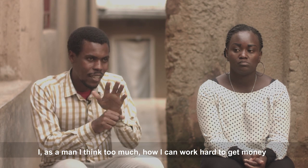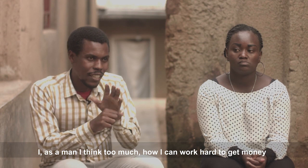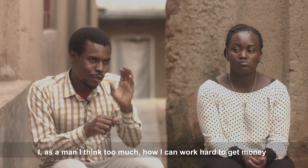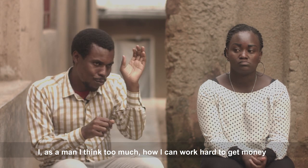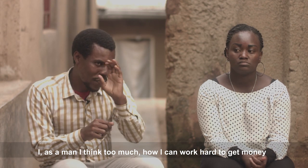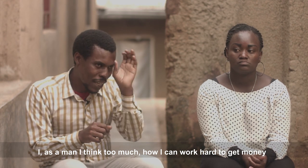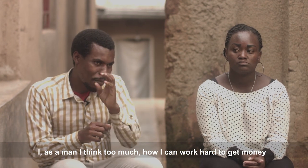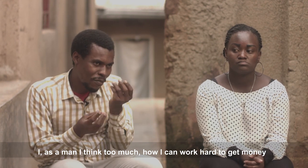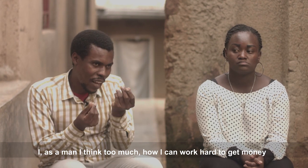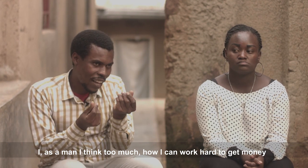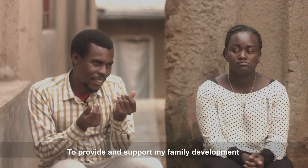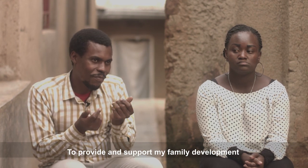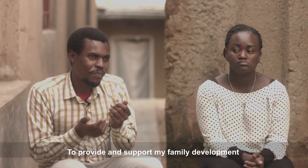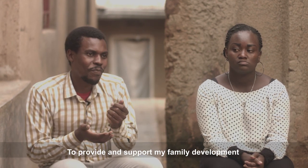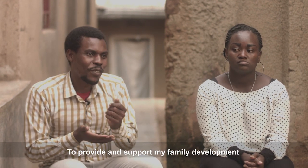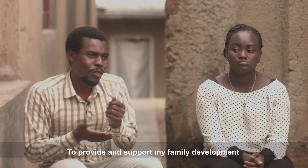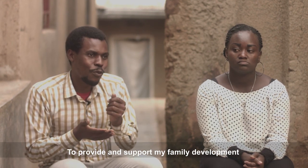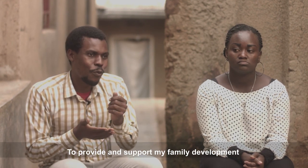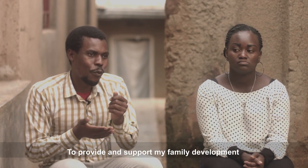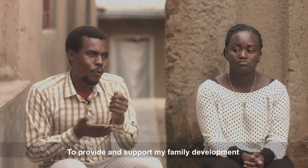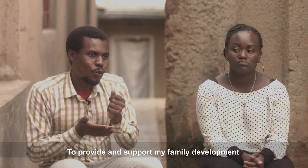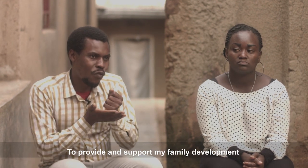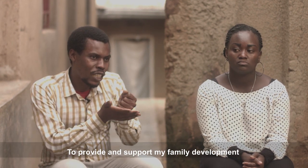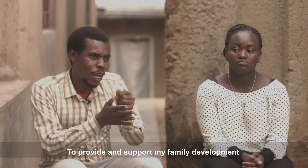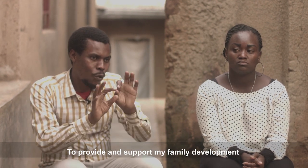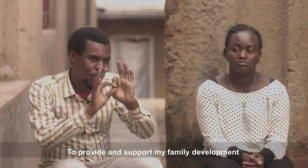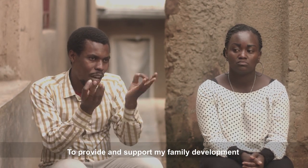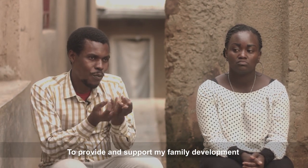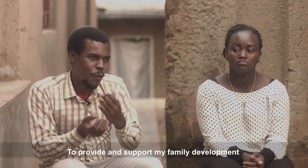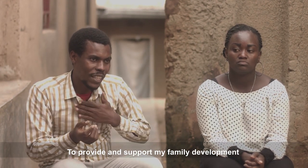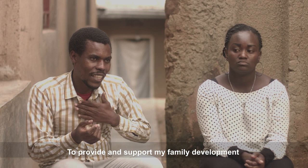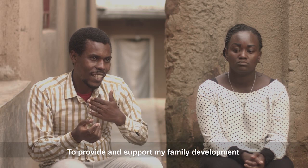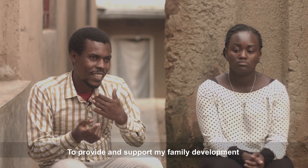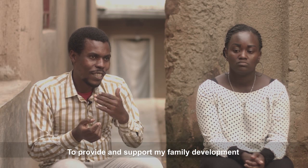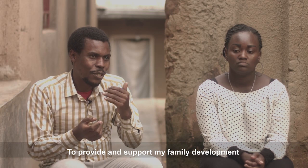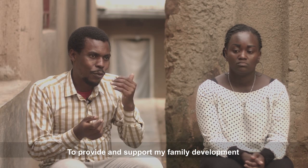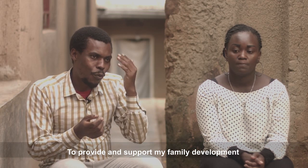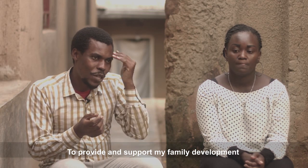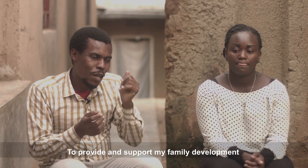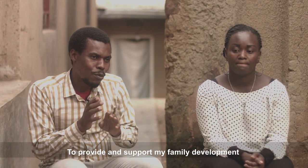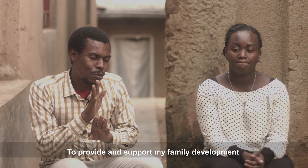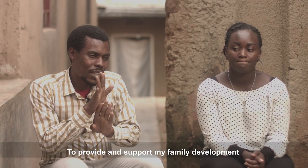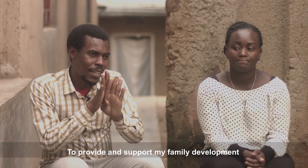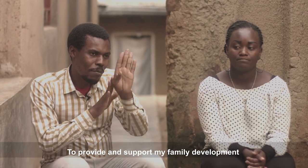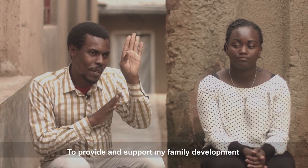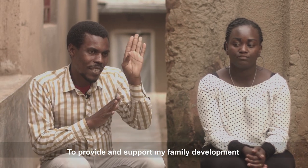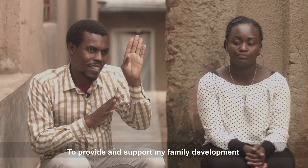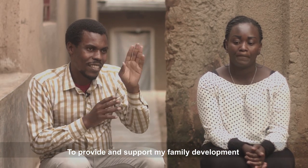It's tough that with Habimana, Eric's family life implies as they want. However, they have dreams and